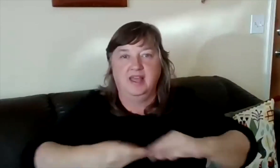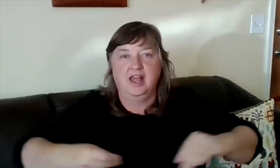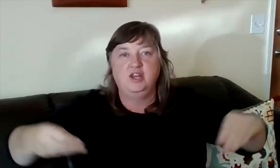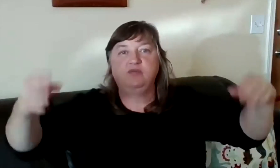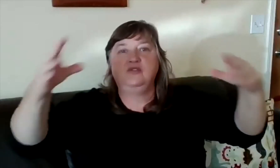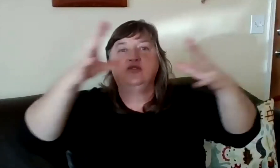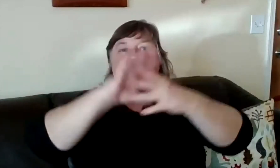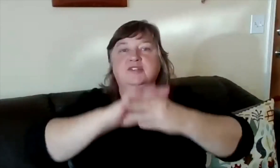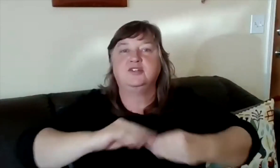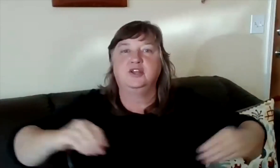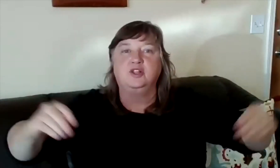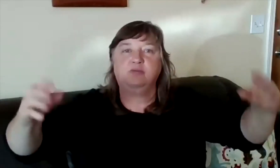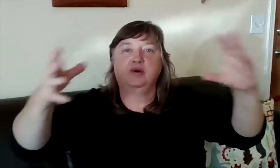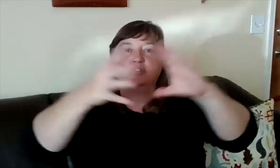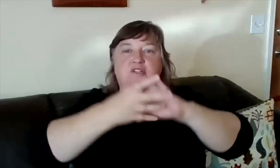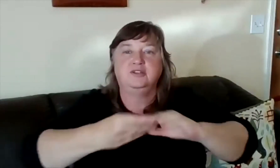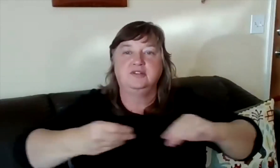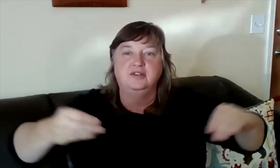and you move them in a circular motion.